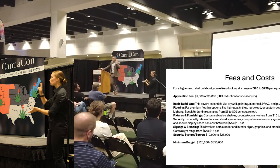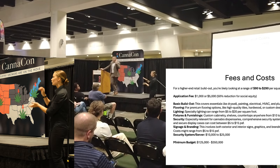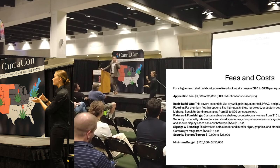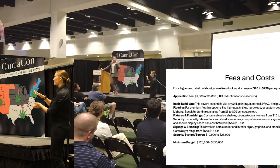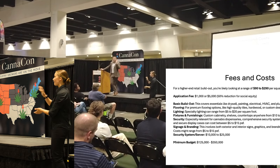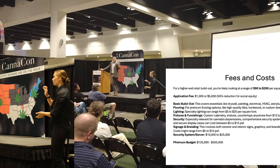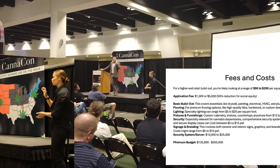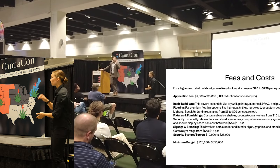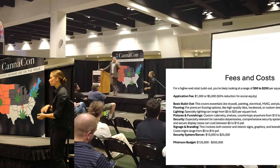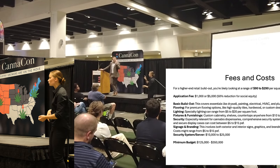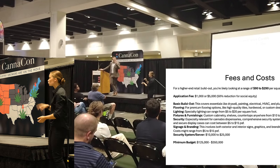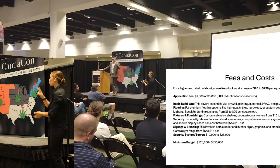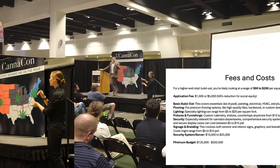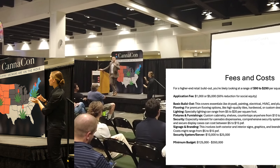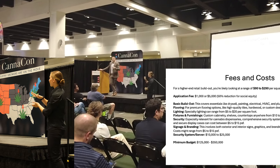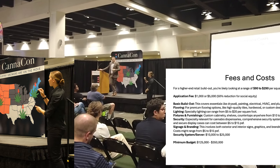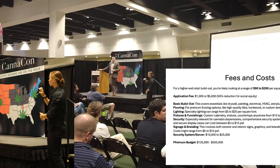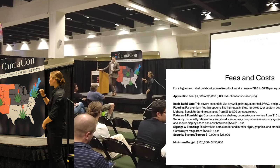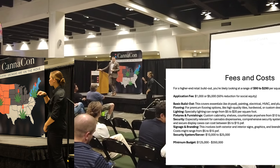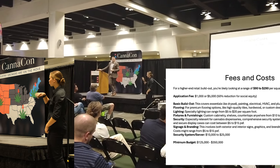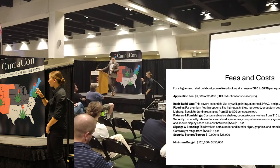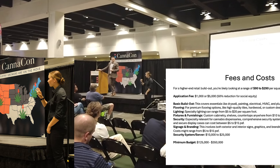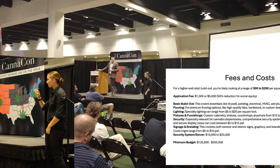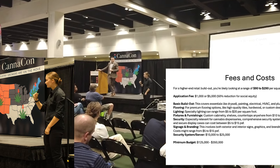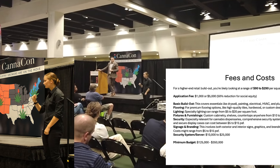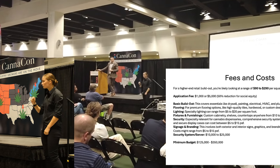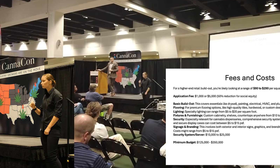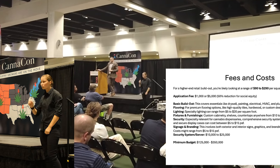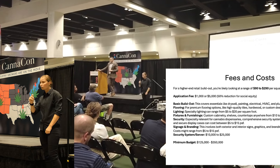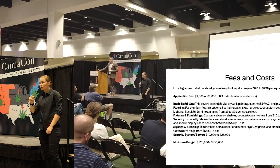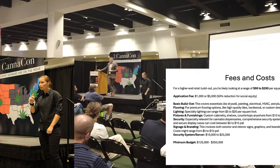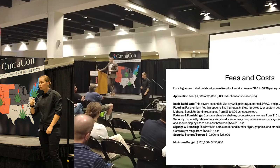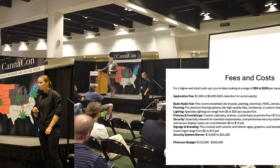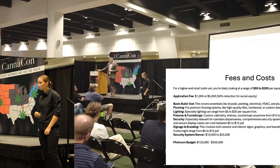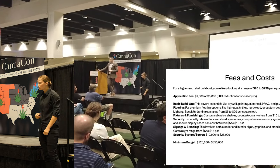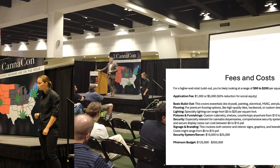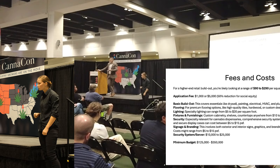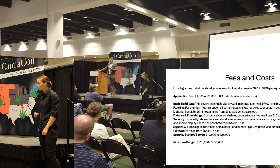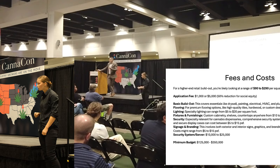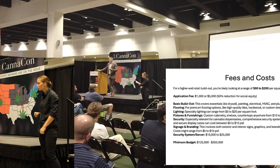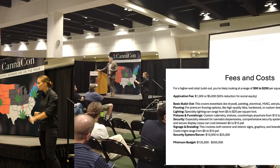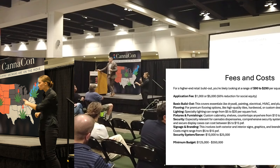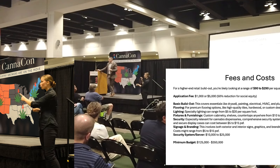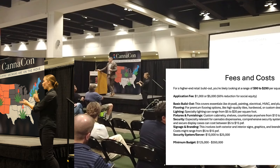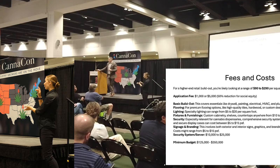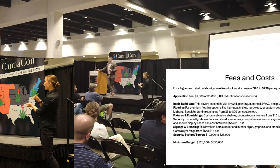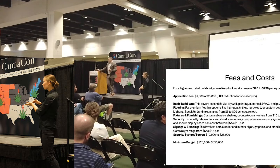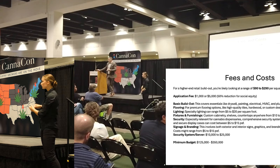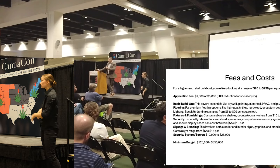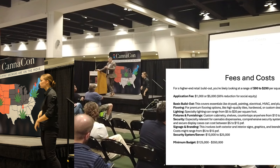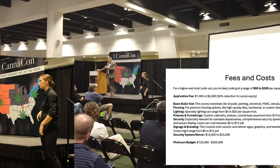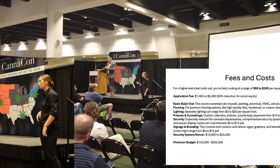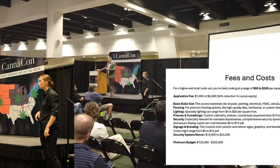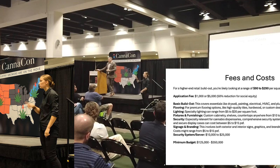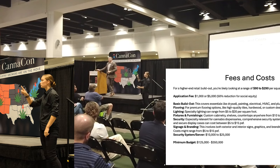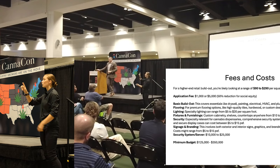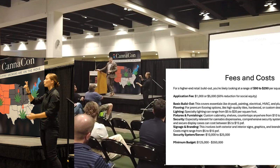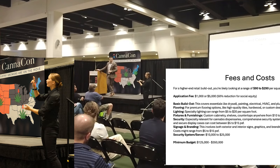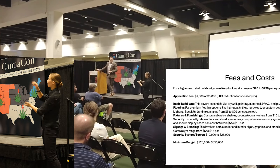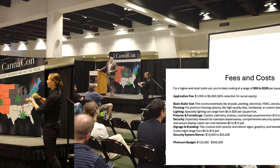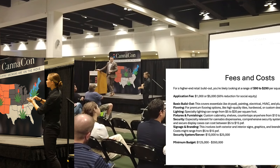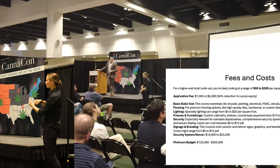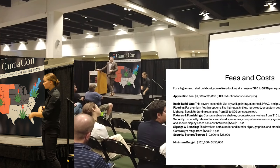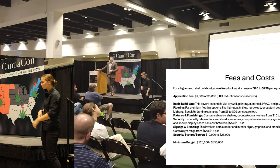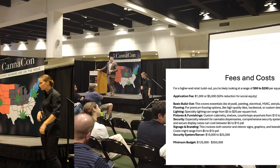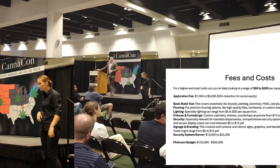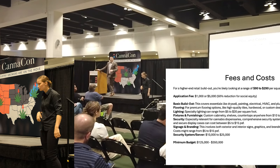How much? 75? 2,500? Okay. That's good. 1,000? Yep. 3,000?